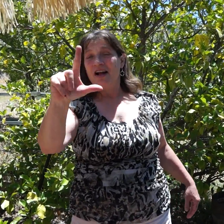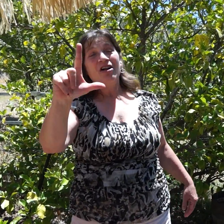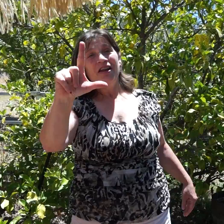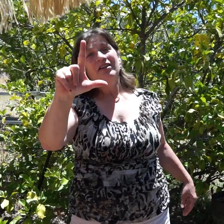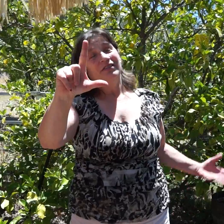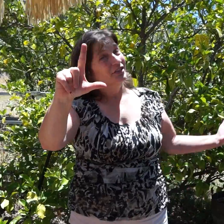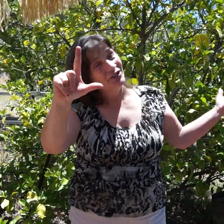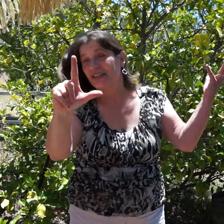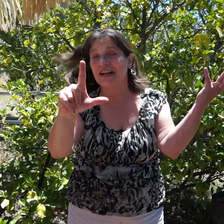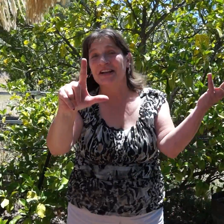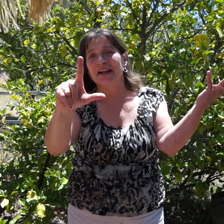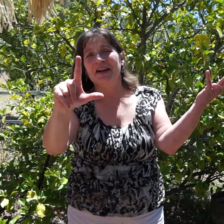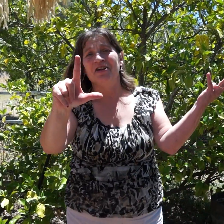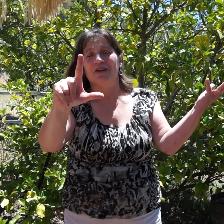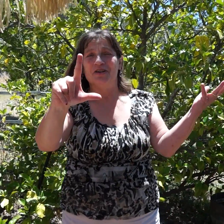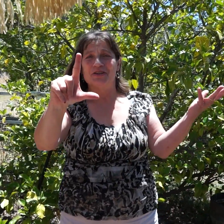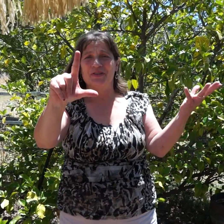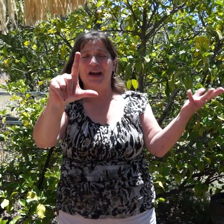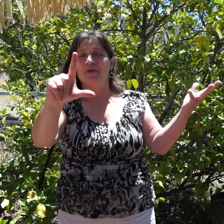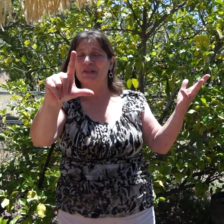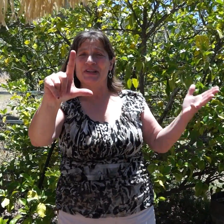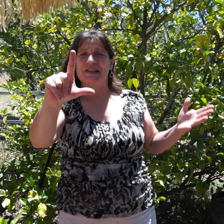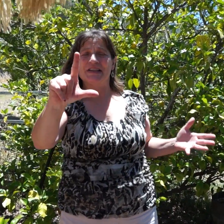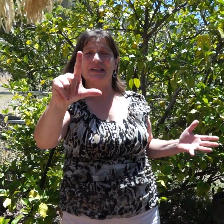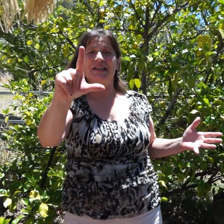L looks like an L, so that one's nice and easy.